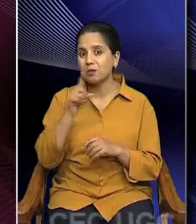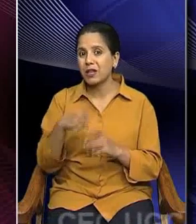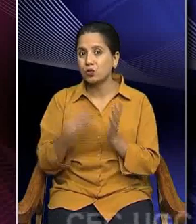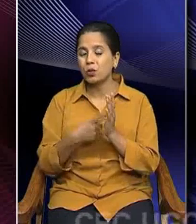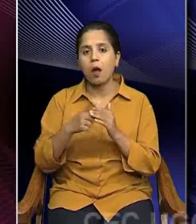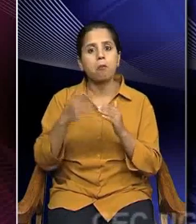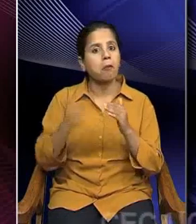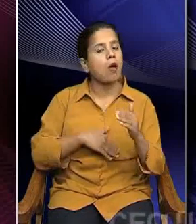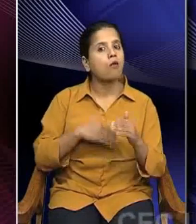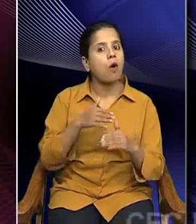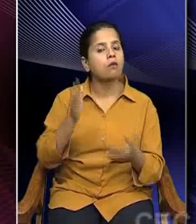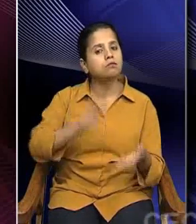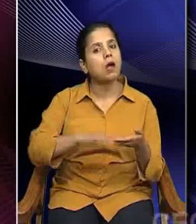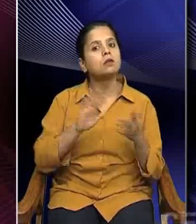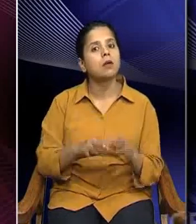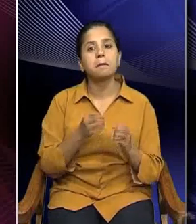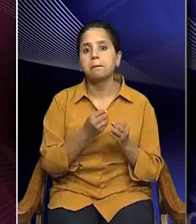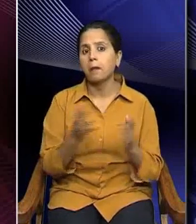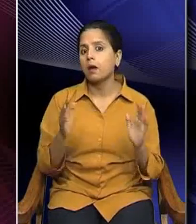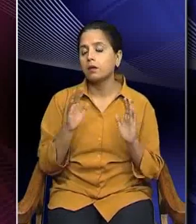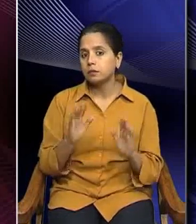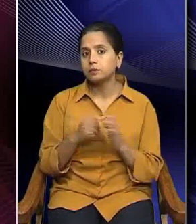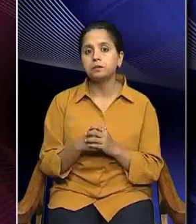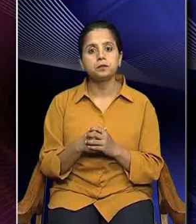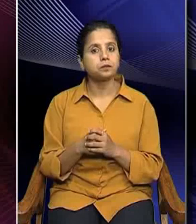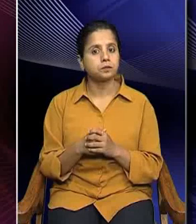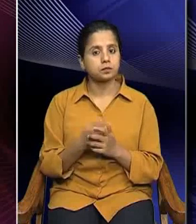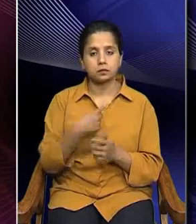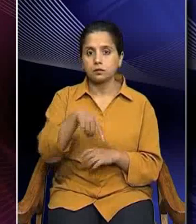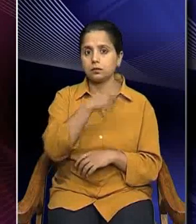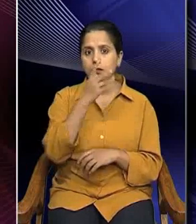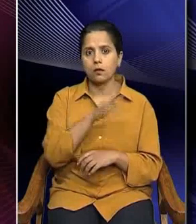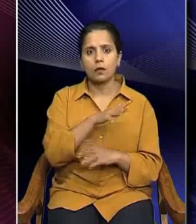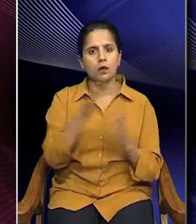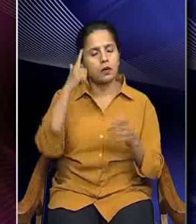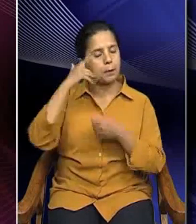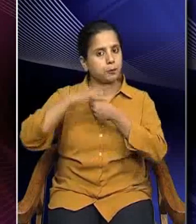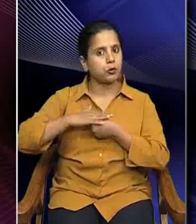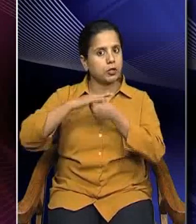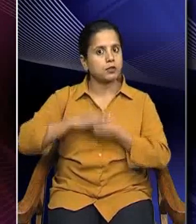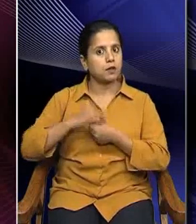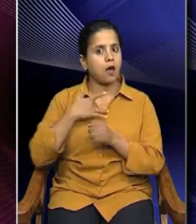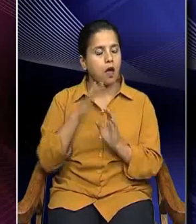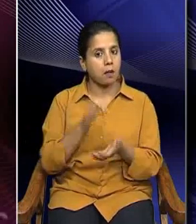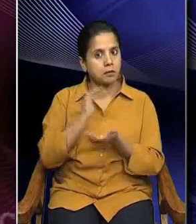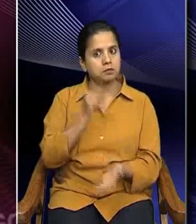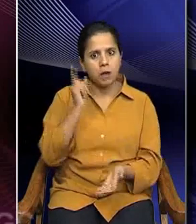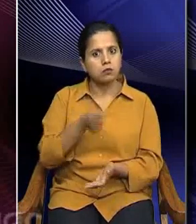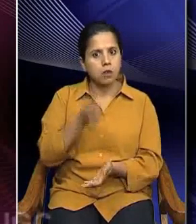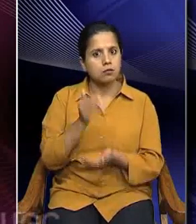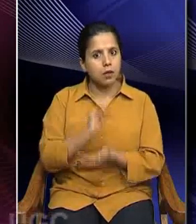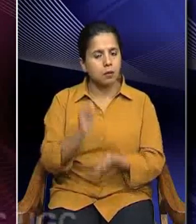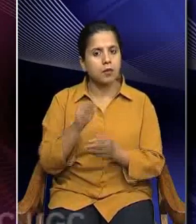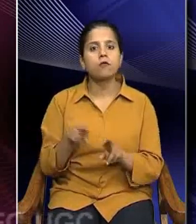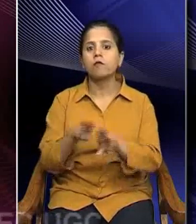soon after they are getting married, they are put under tremendous pressure to have their kids in the family